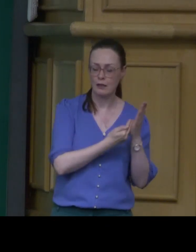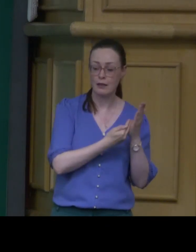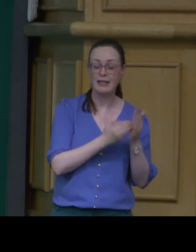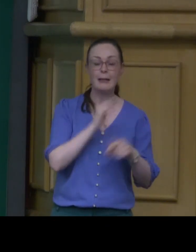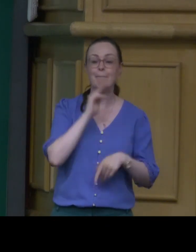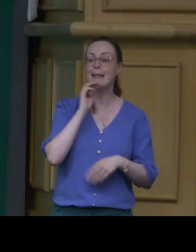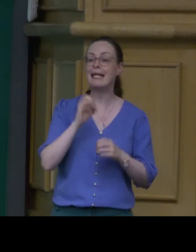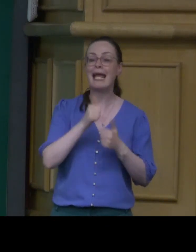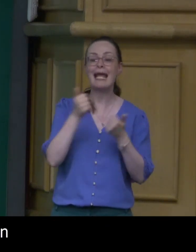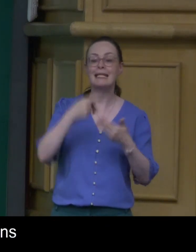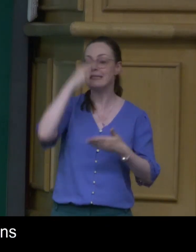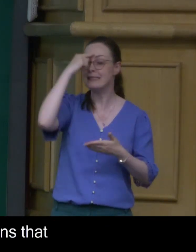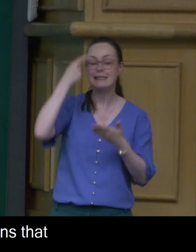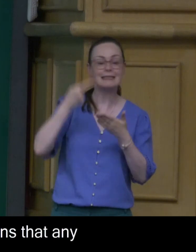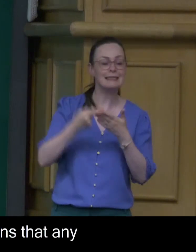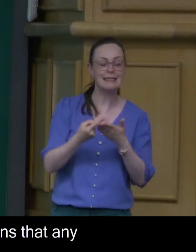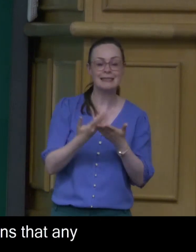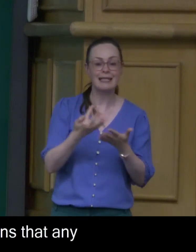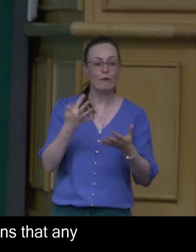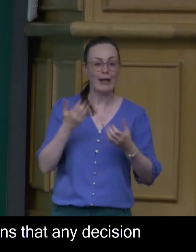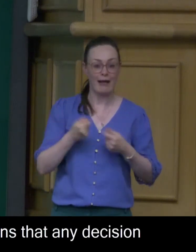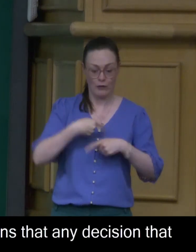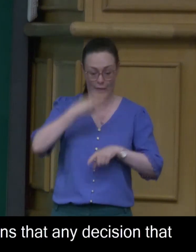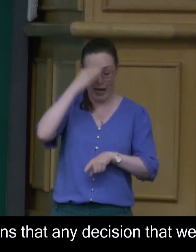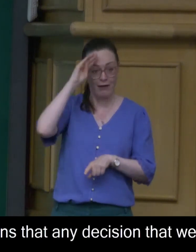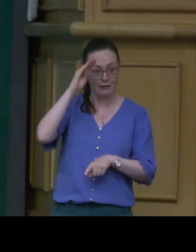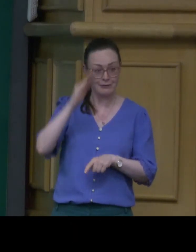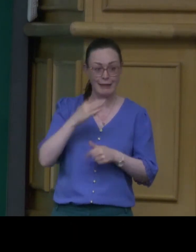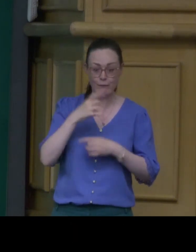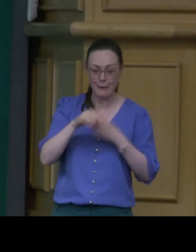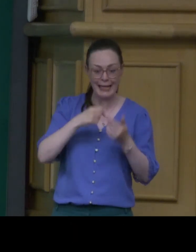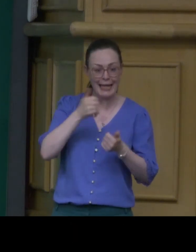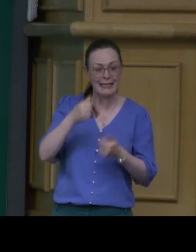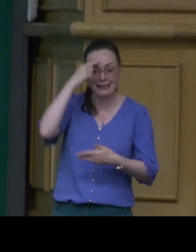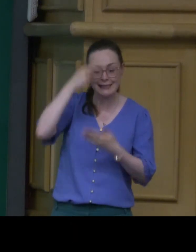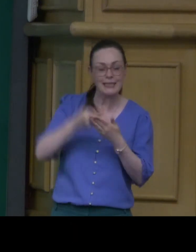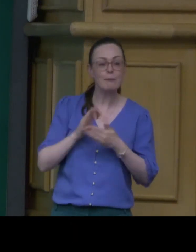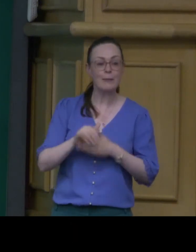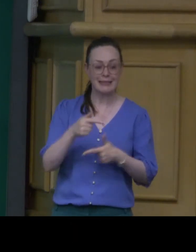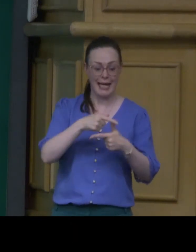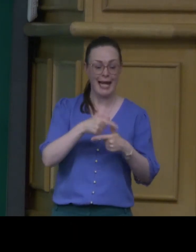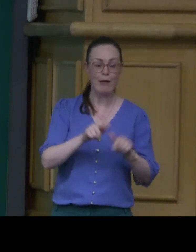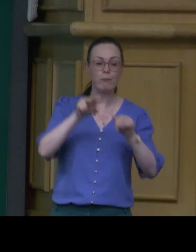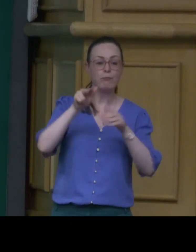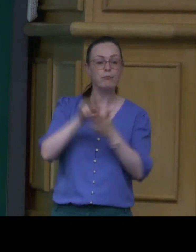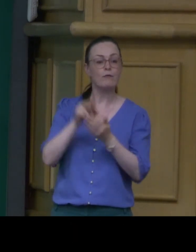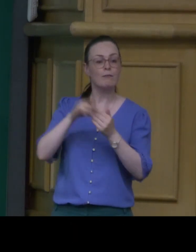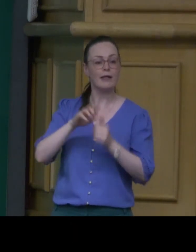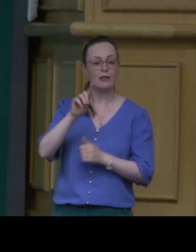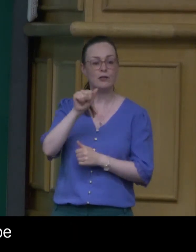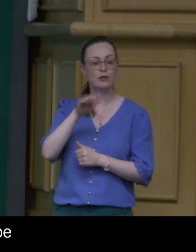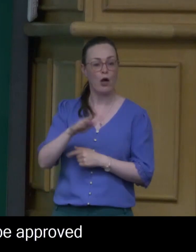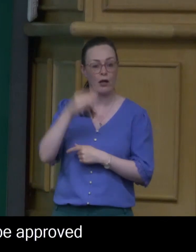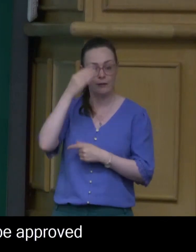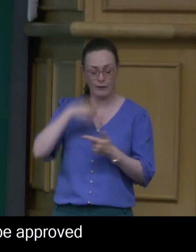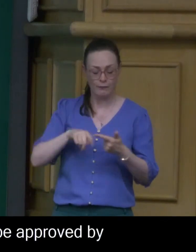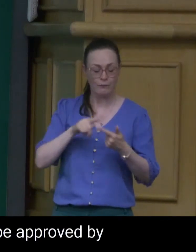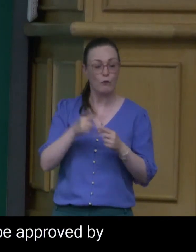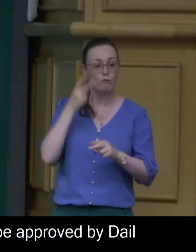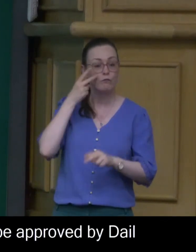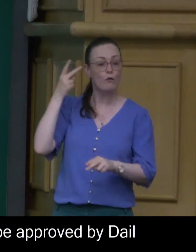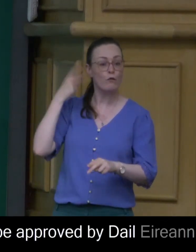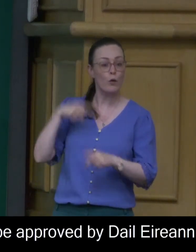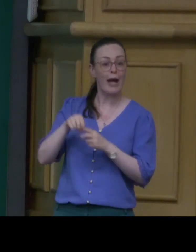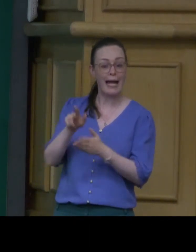means that any decision that we take as a country in this regard has to A, be approved by Dáil Éireann, has to be reviewed and